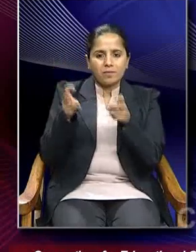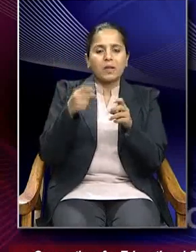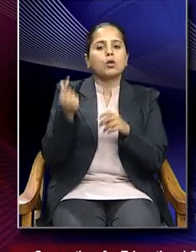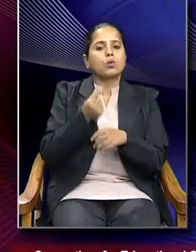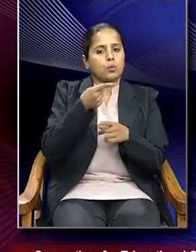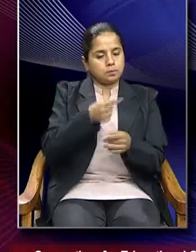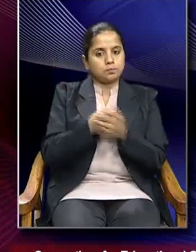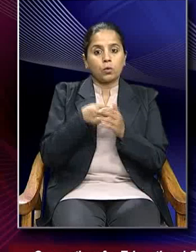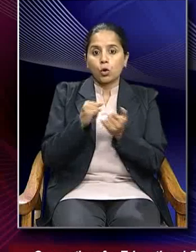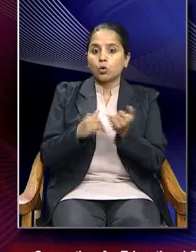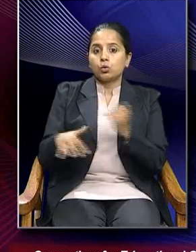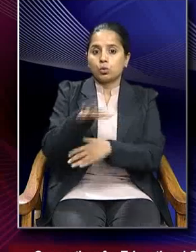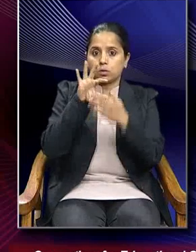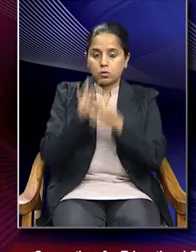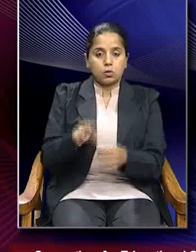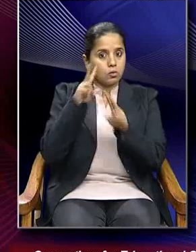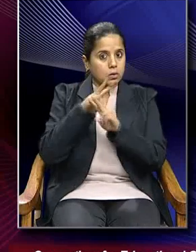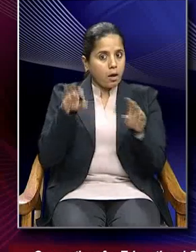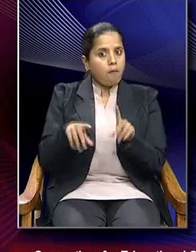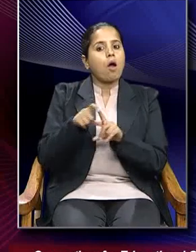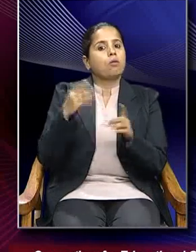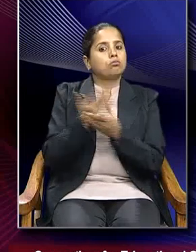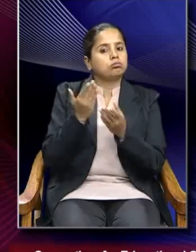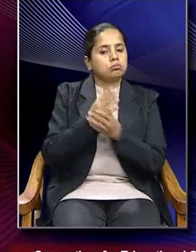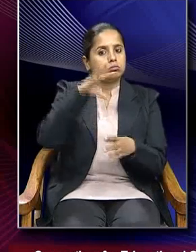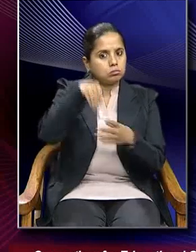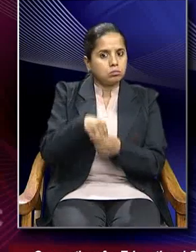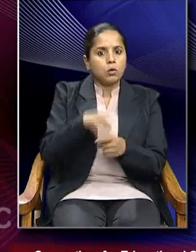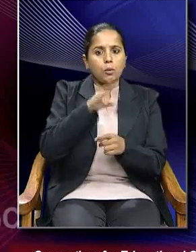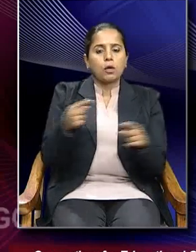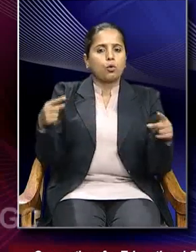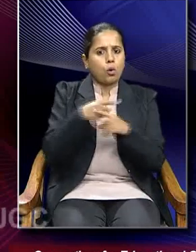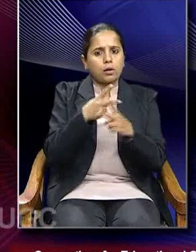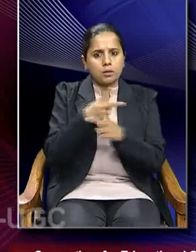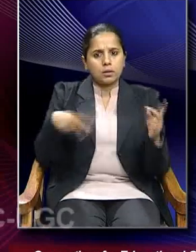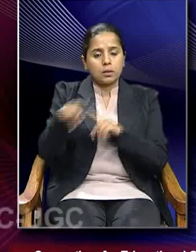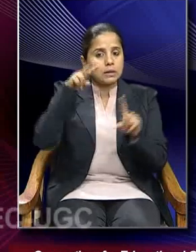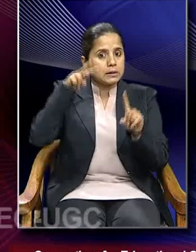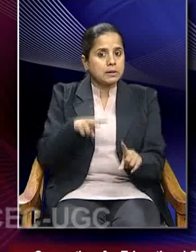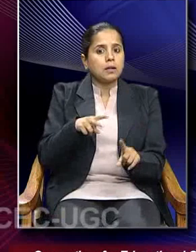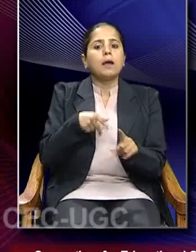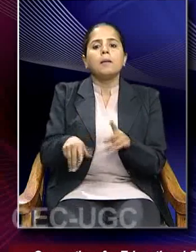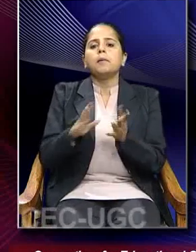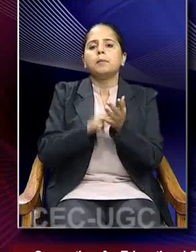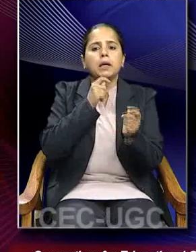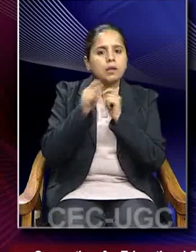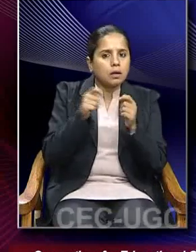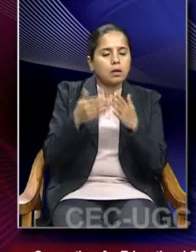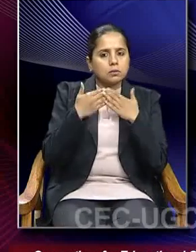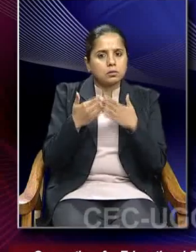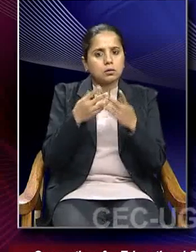Sociological research involving documents falls under cross-disciplinary purview of media studies,